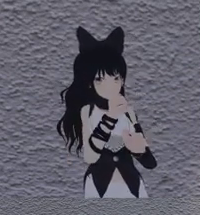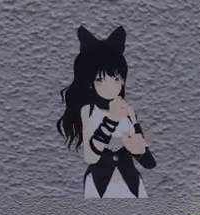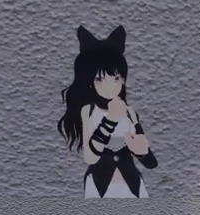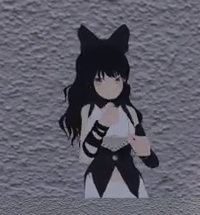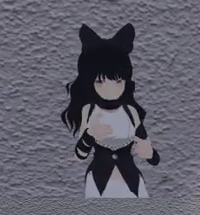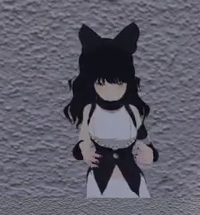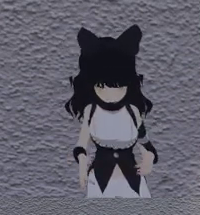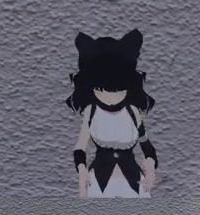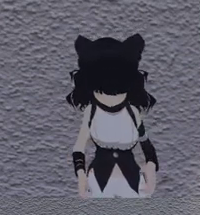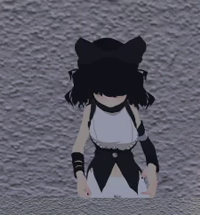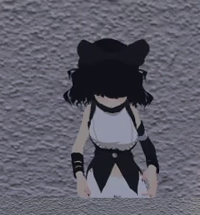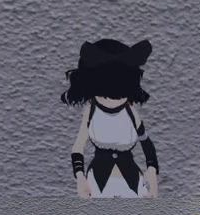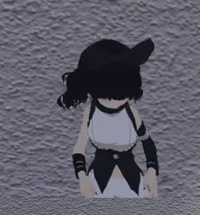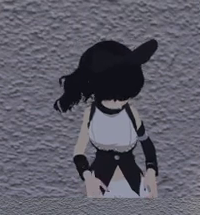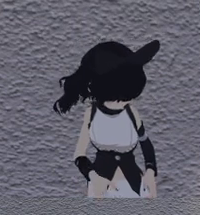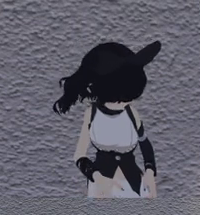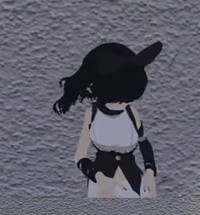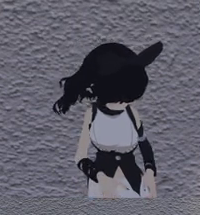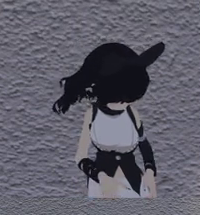Make.